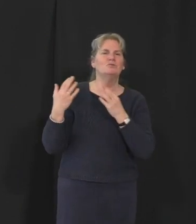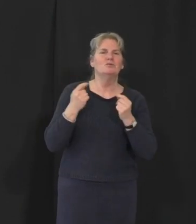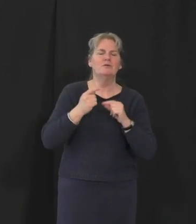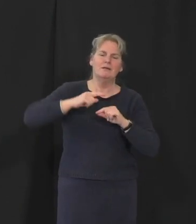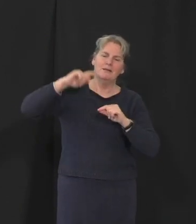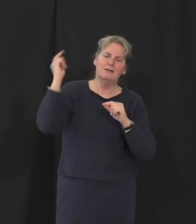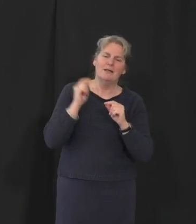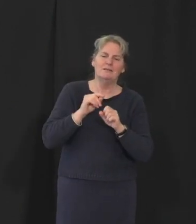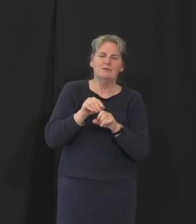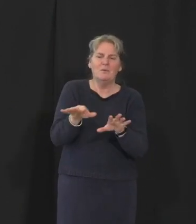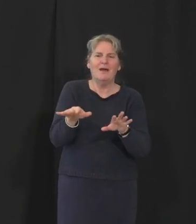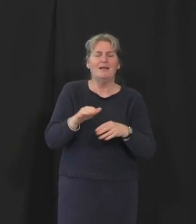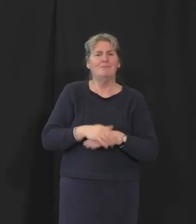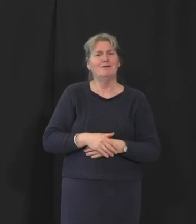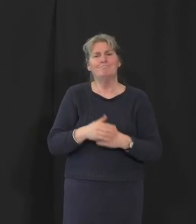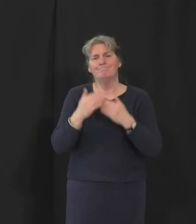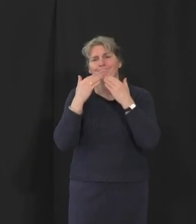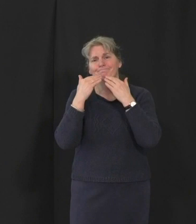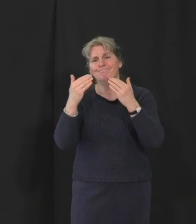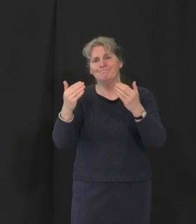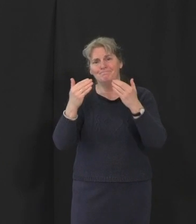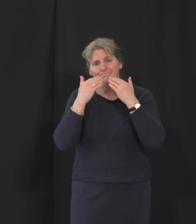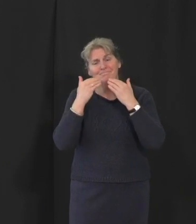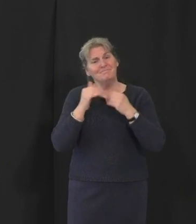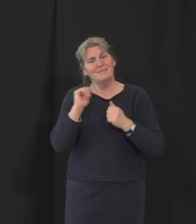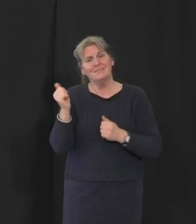reduce the spread. And I can't thank people enough for that.